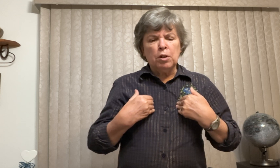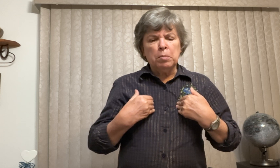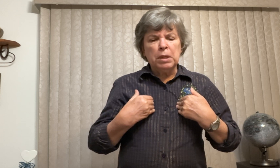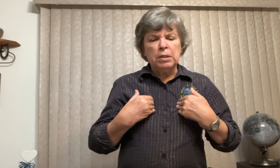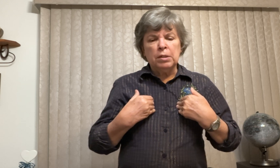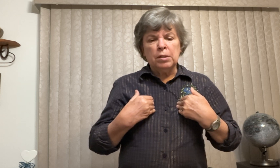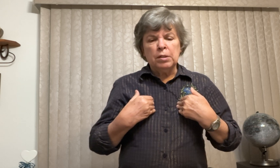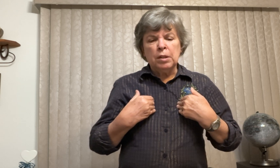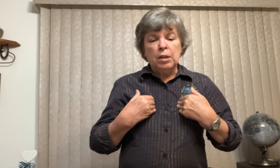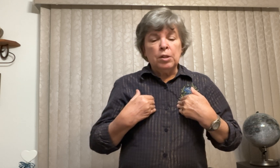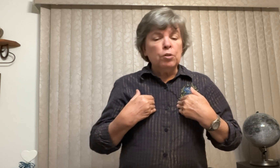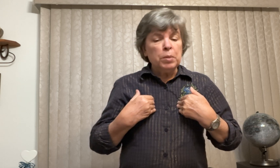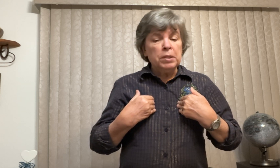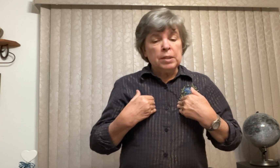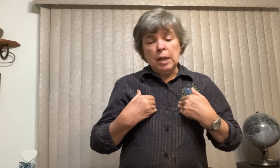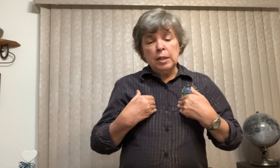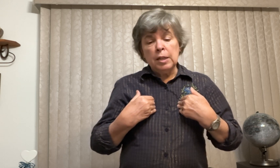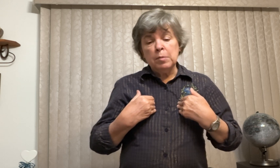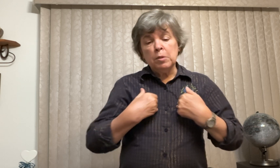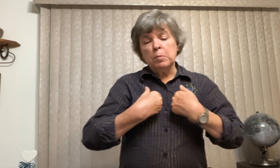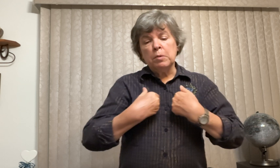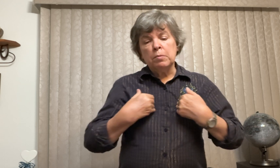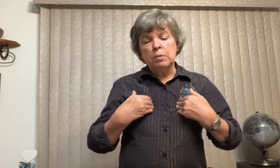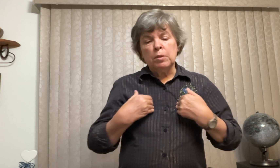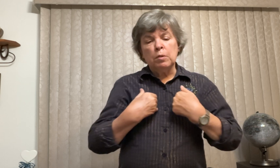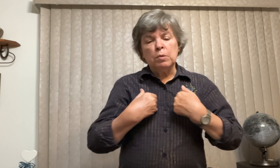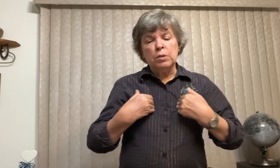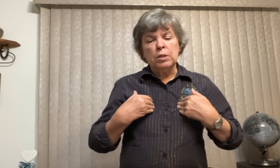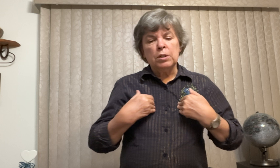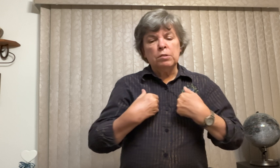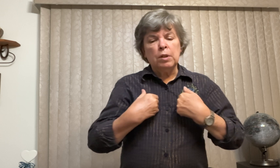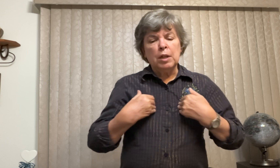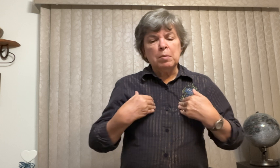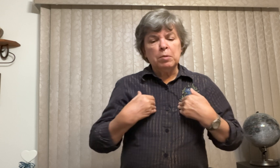meant humans and animals, but we're just going to do animals.